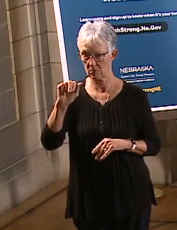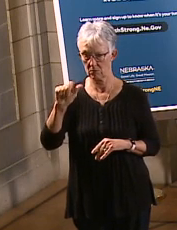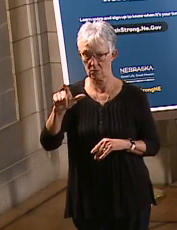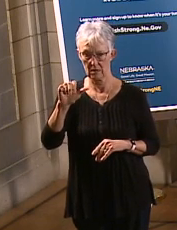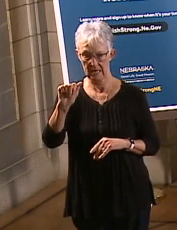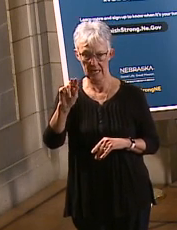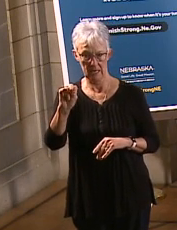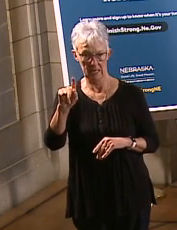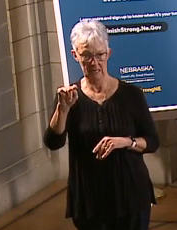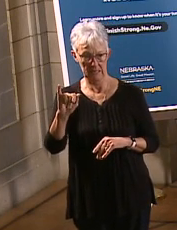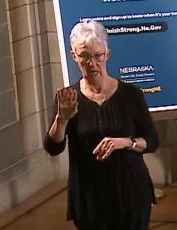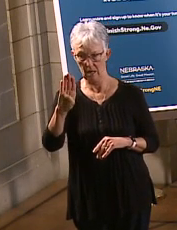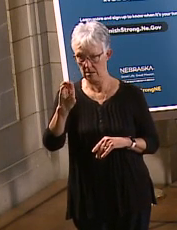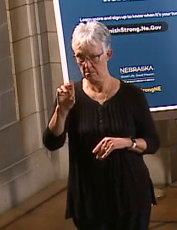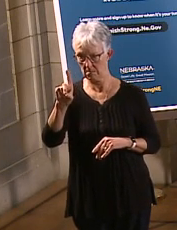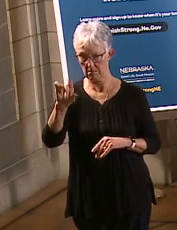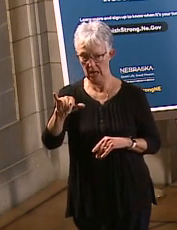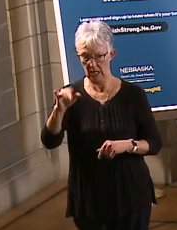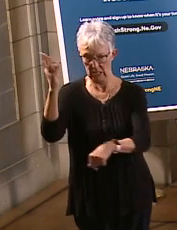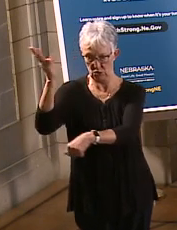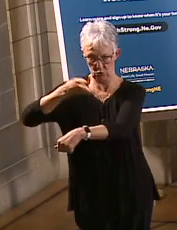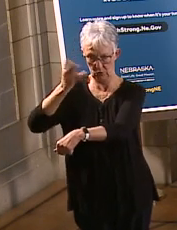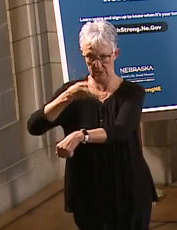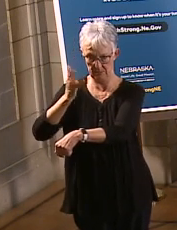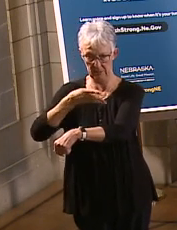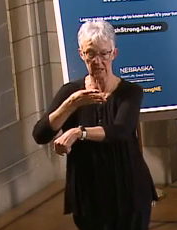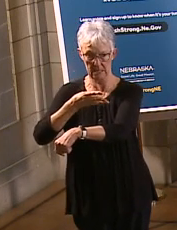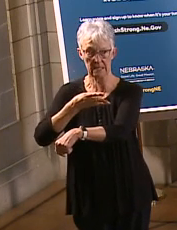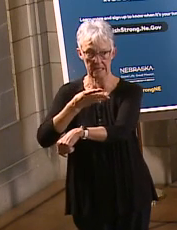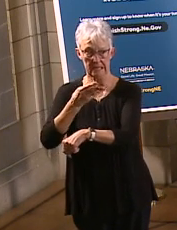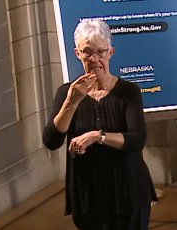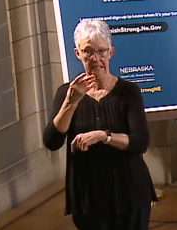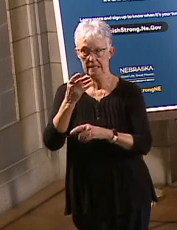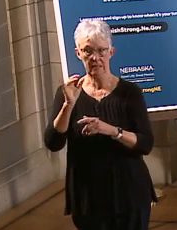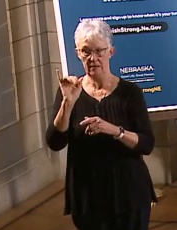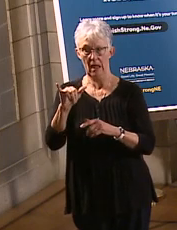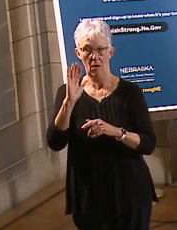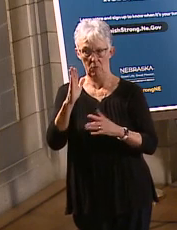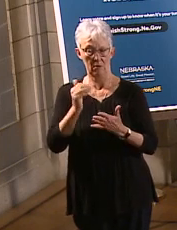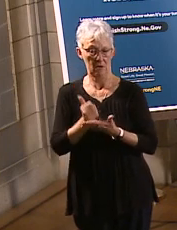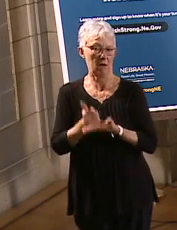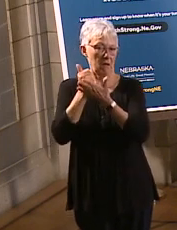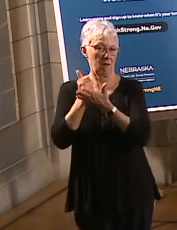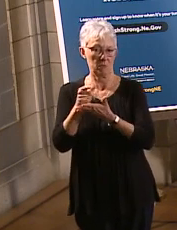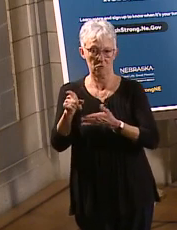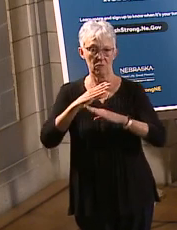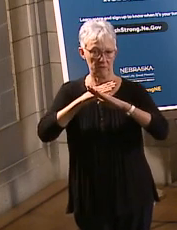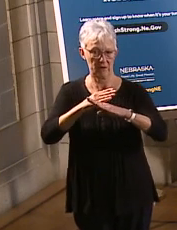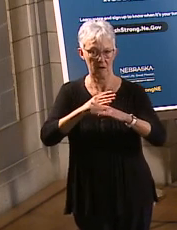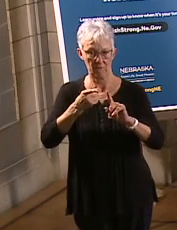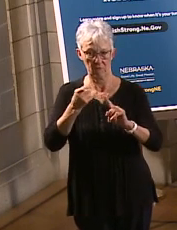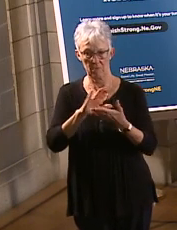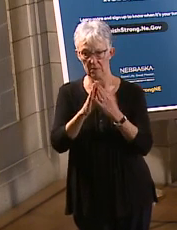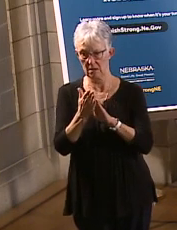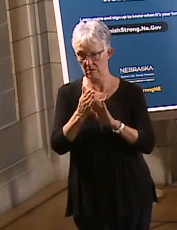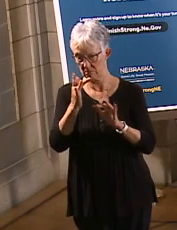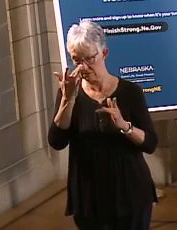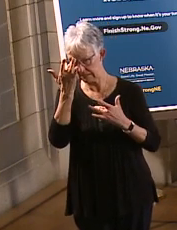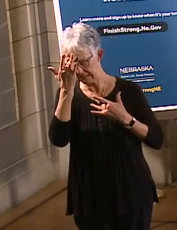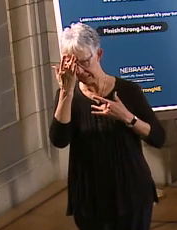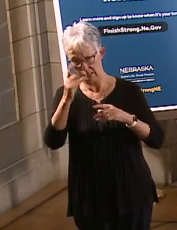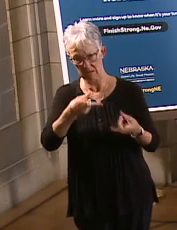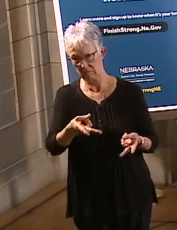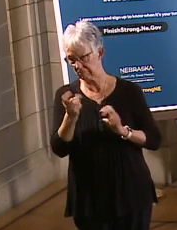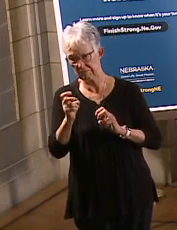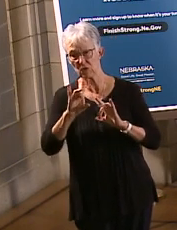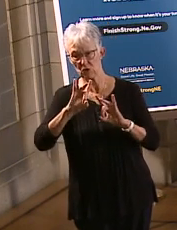getting just that first sniffle, this is a great way to make sure that you can avoid the very severe aspects of getting the virus. So please